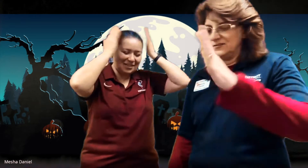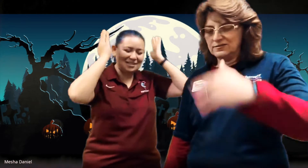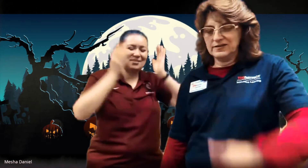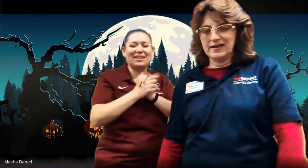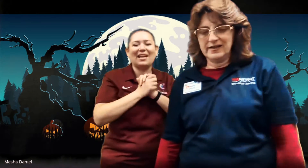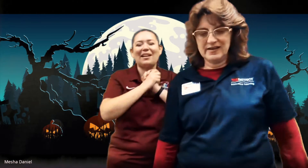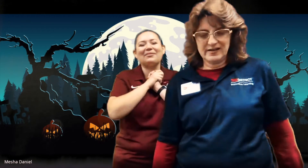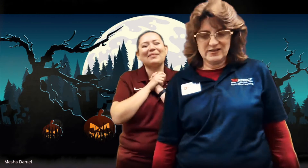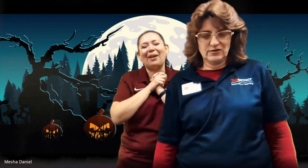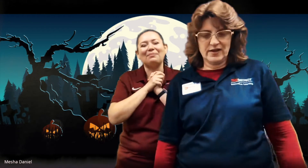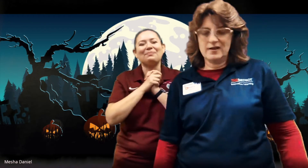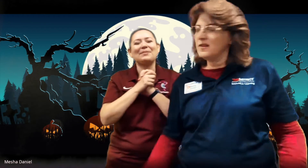Just don't. It's okay.